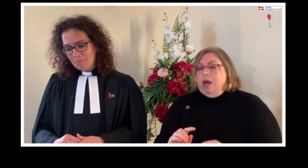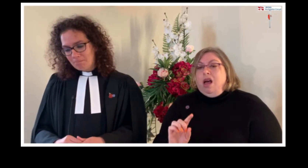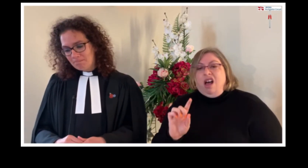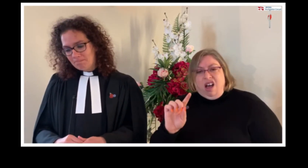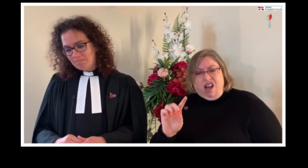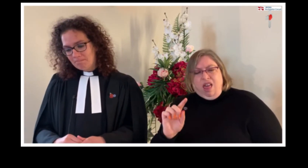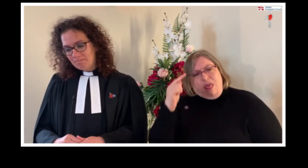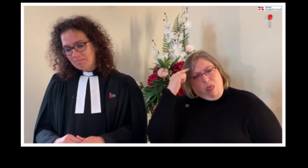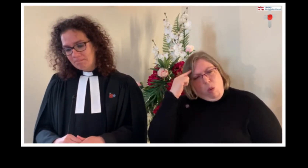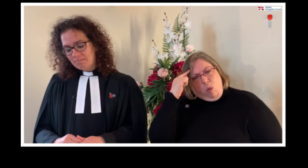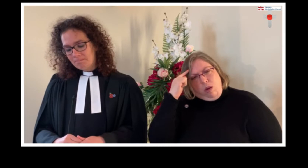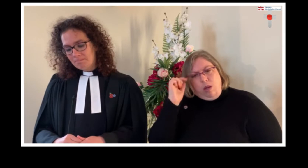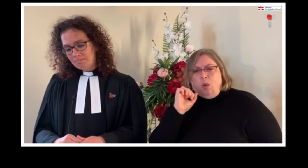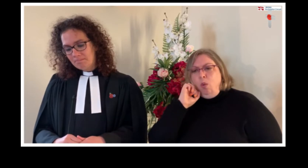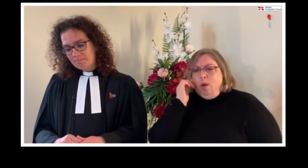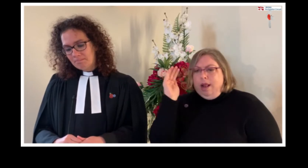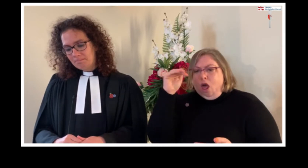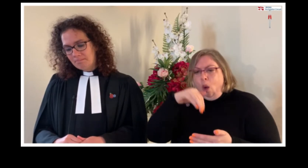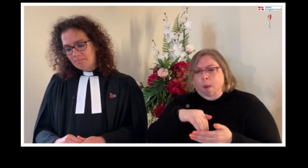Christmas"?